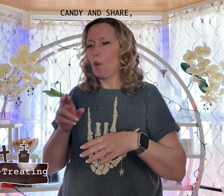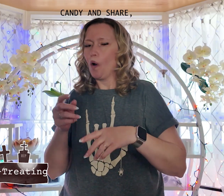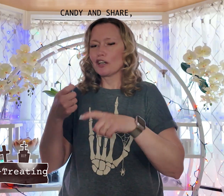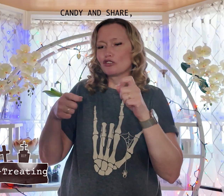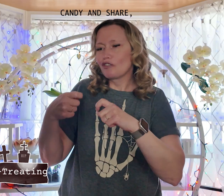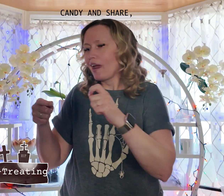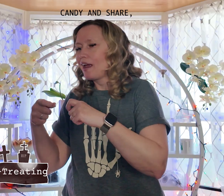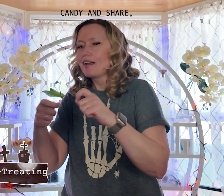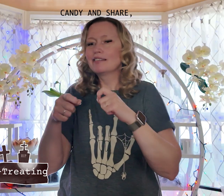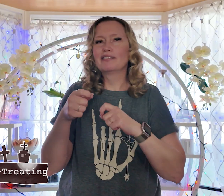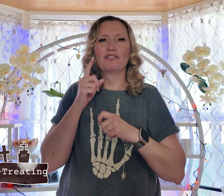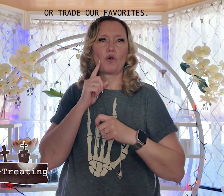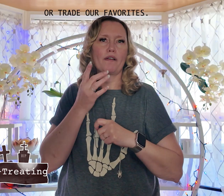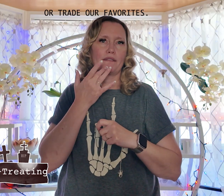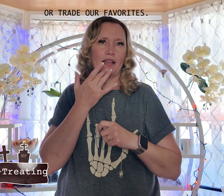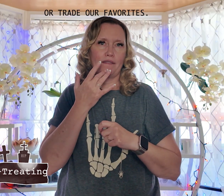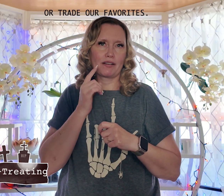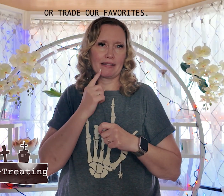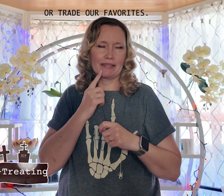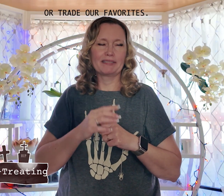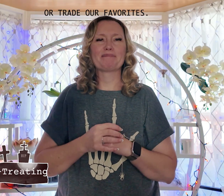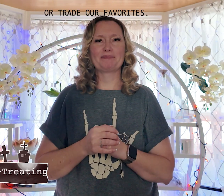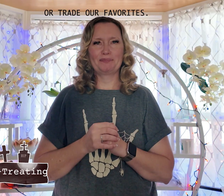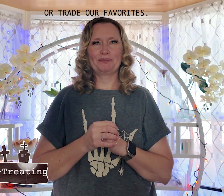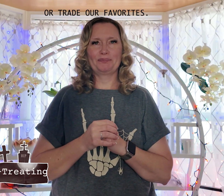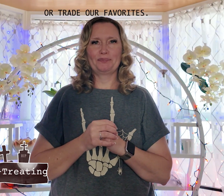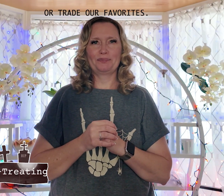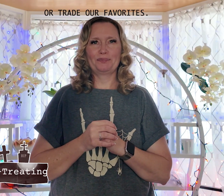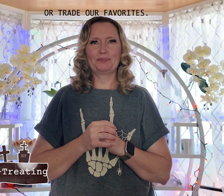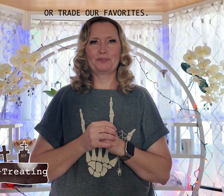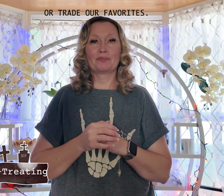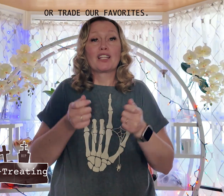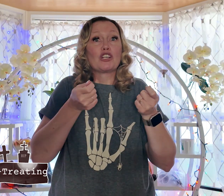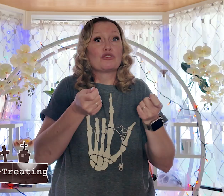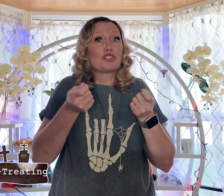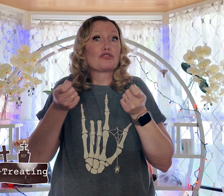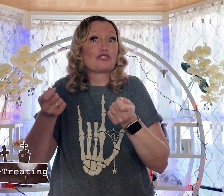candy and share, or trade, our favorites.